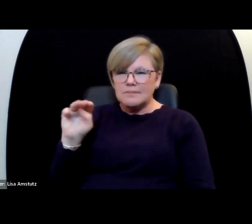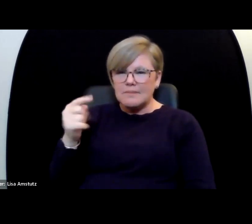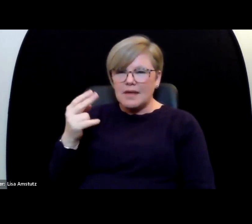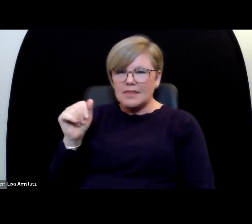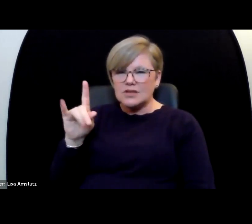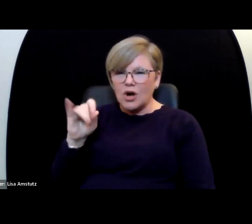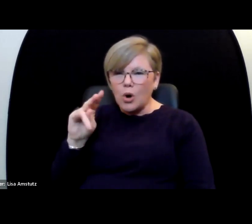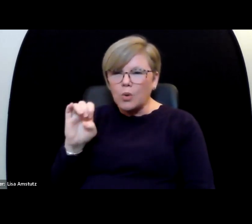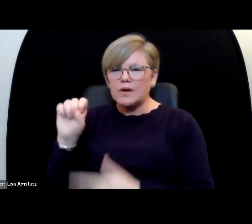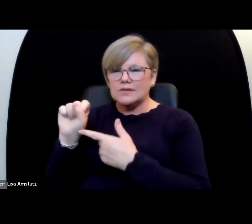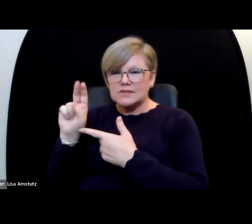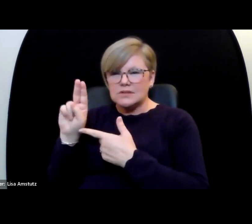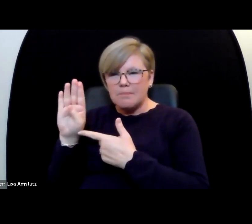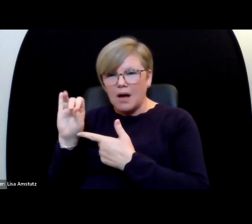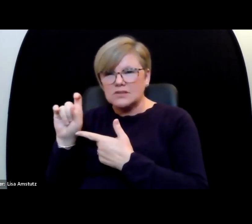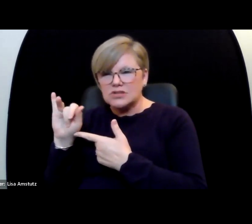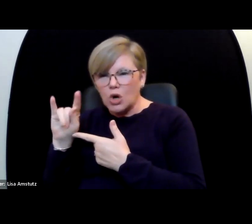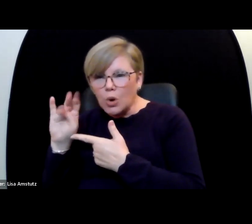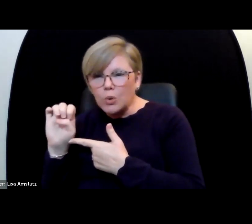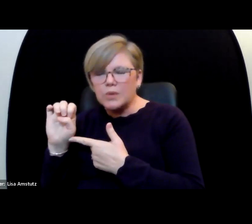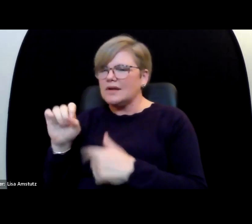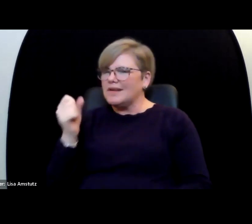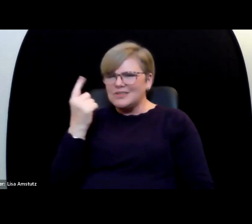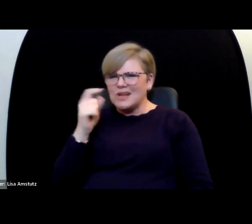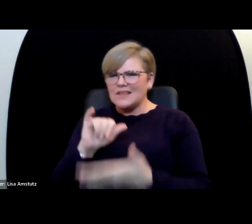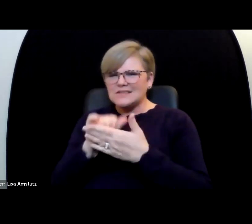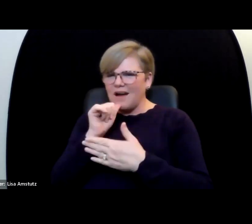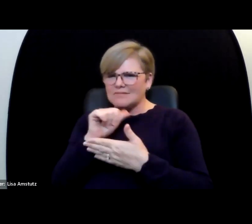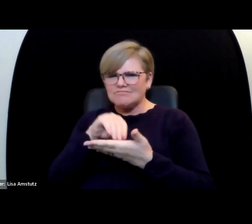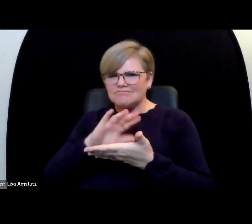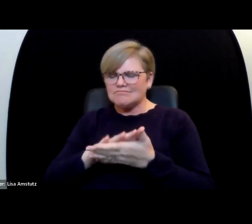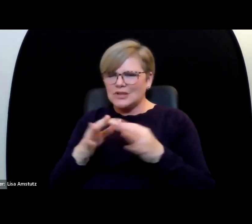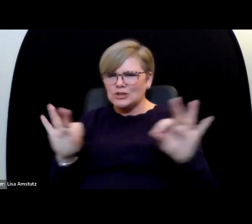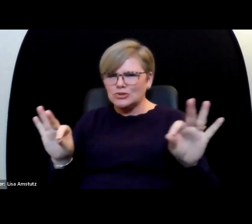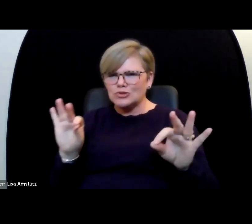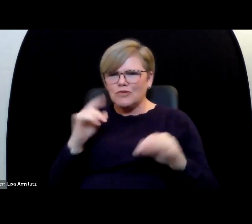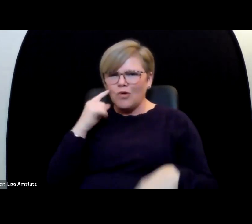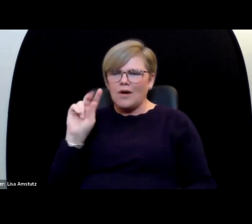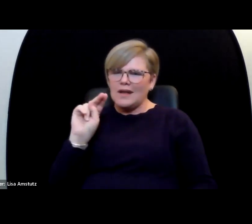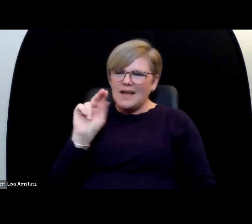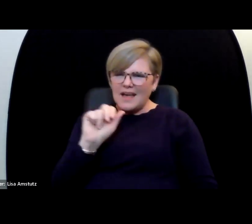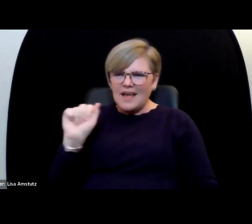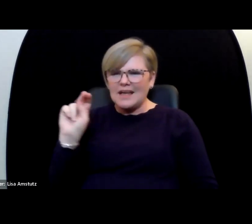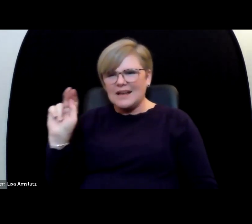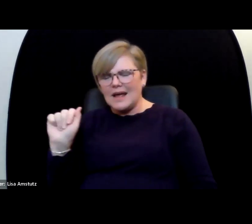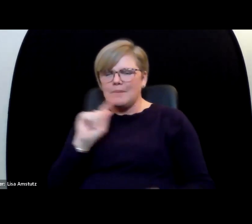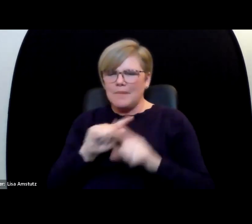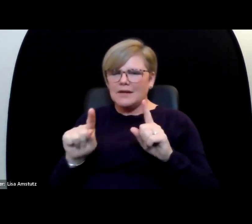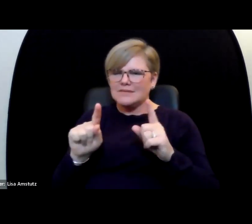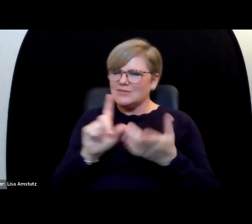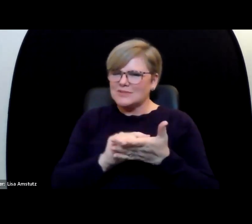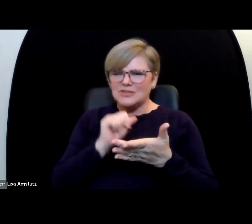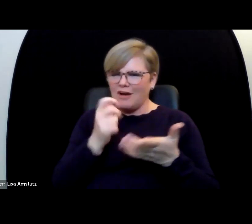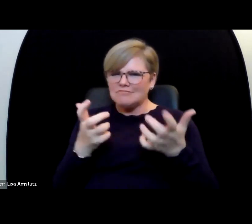that's not in alignment with the literature of AA or NA, but literature and practice don't always line up.